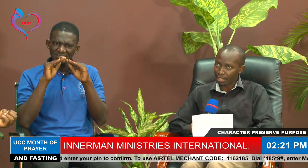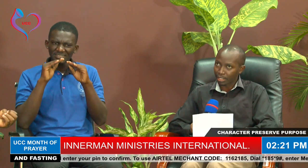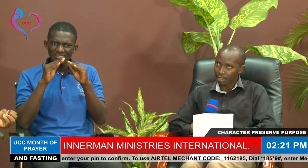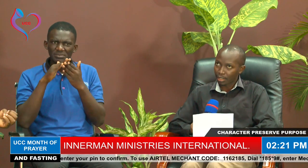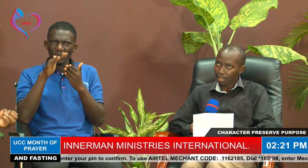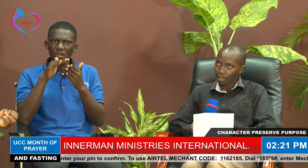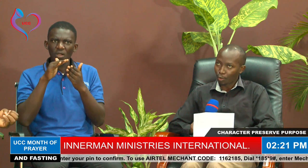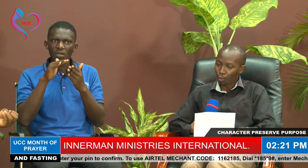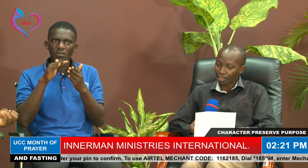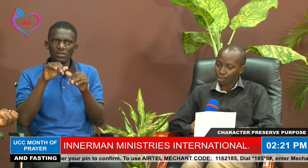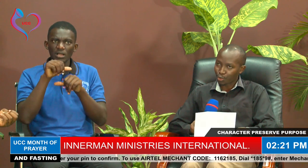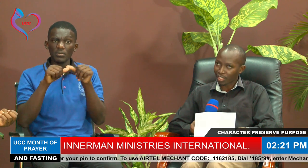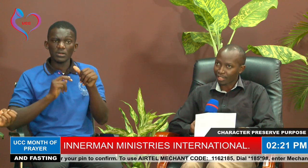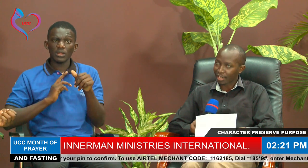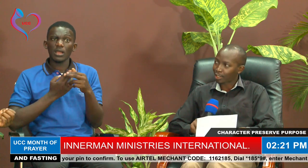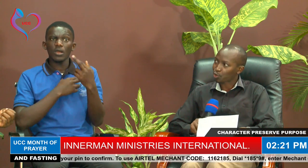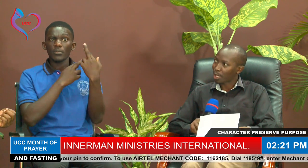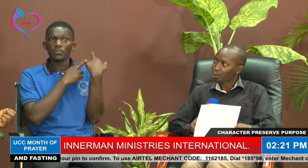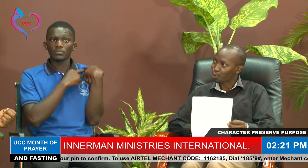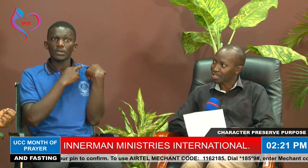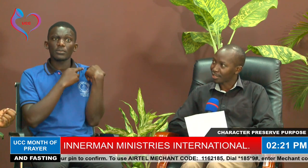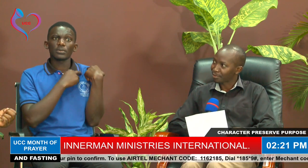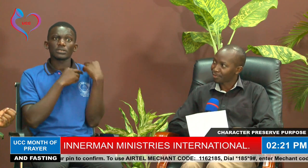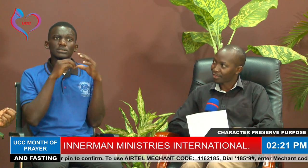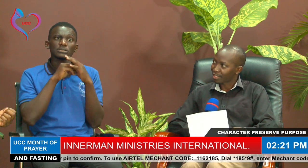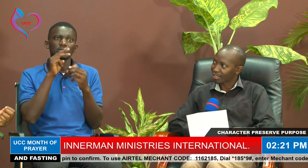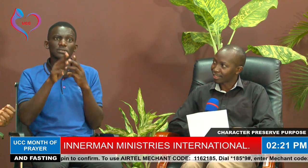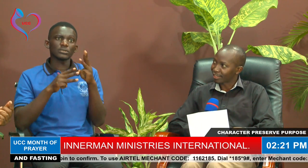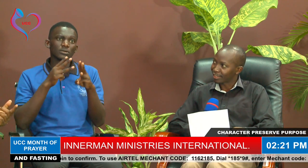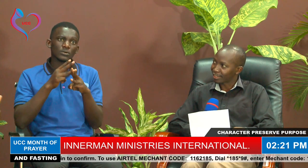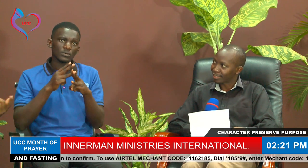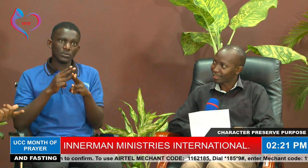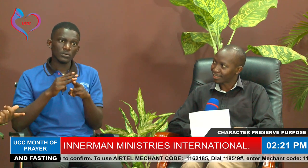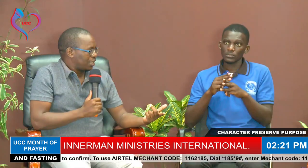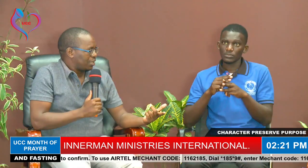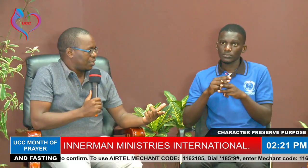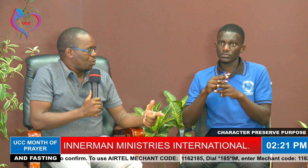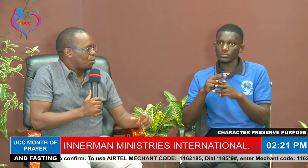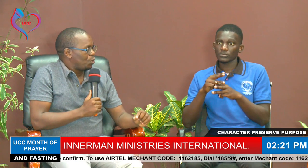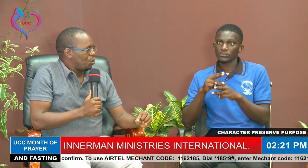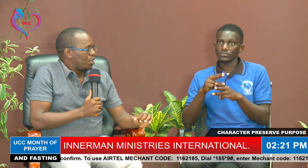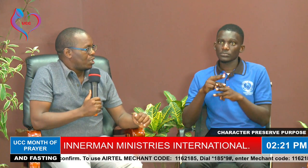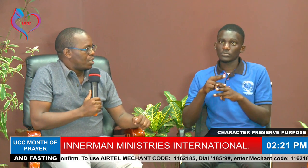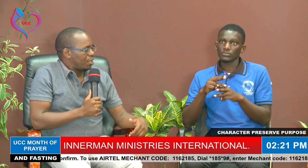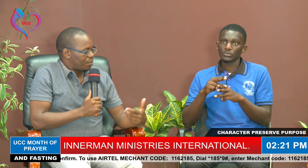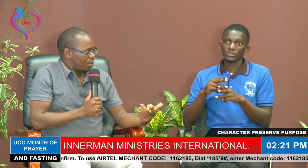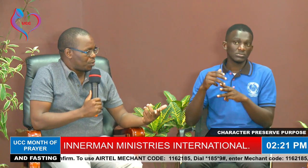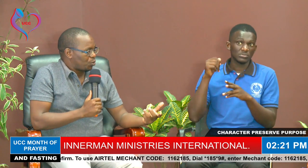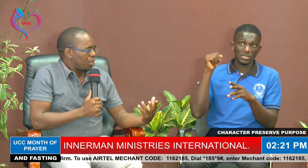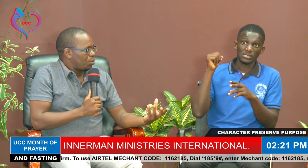Simanyi oba kino ekibuzo kyaze nga tonaba kusomesa. Okay. I was what I'm teaching. No regulo. Tugenda